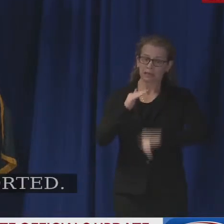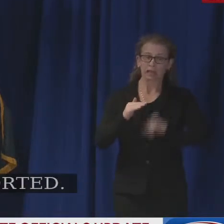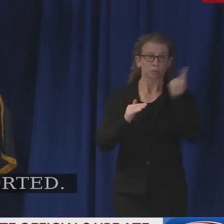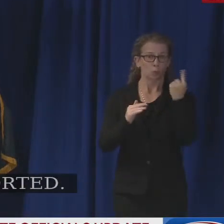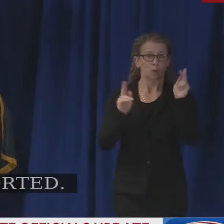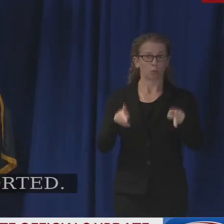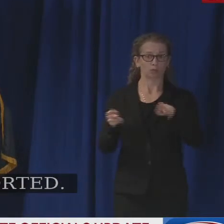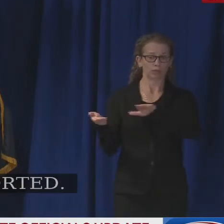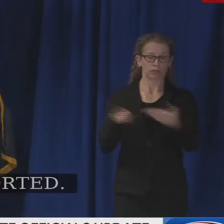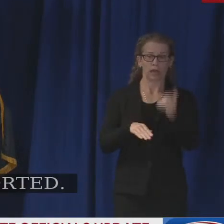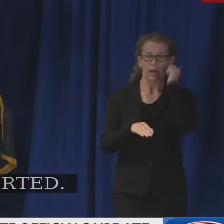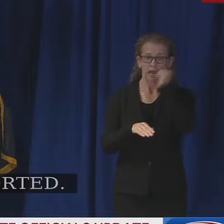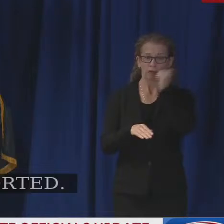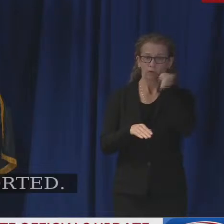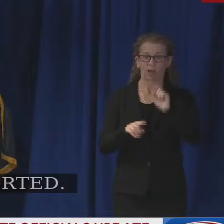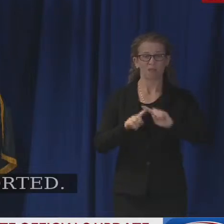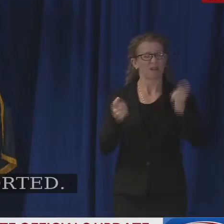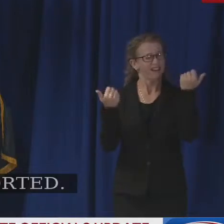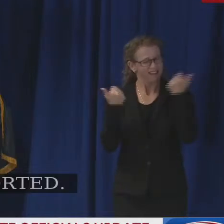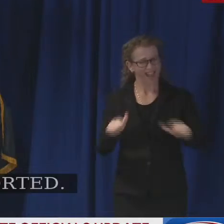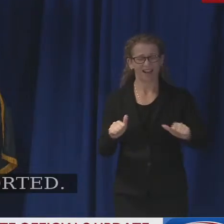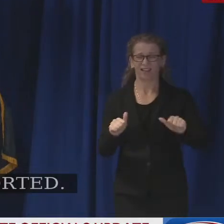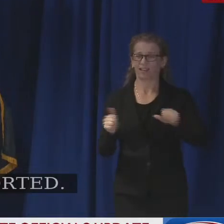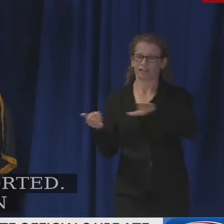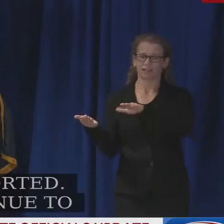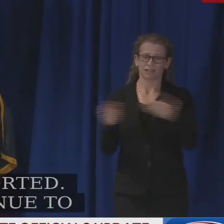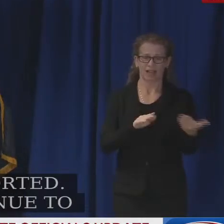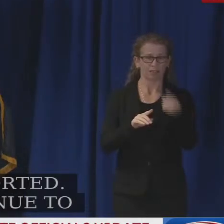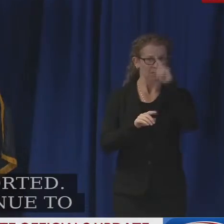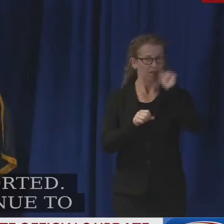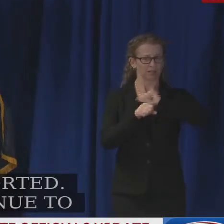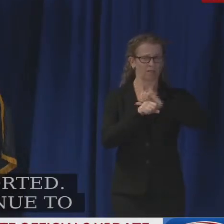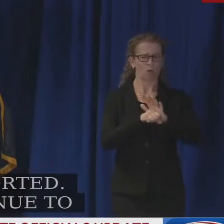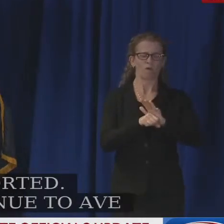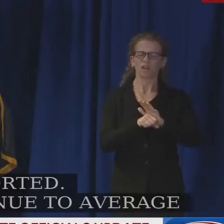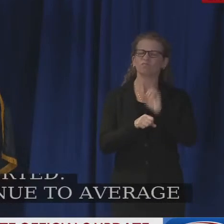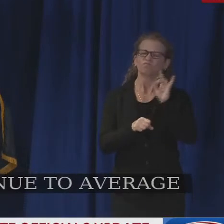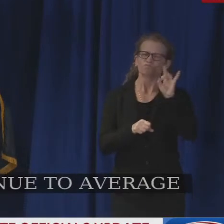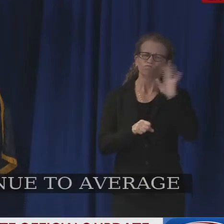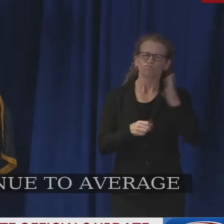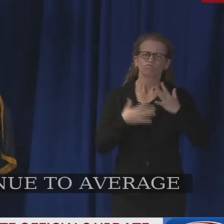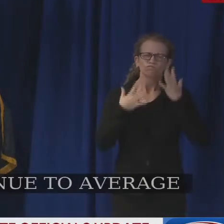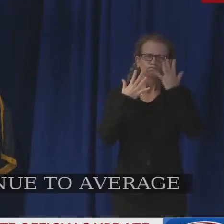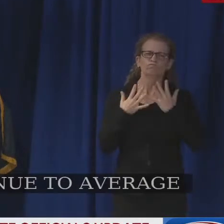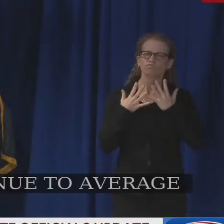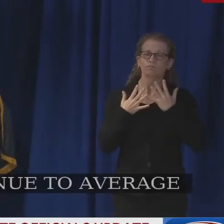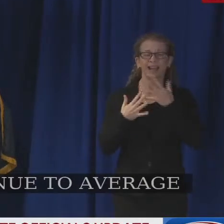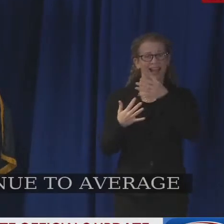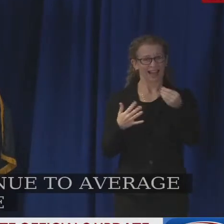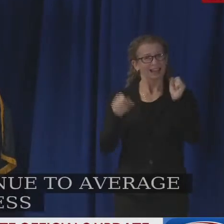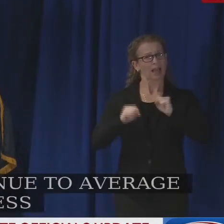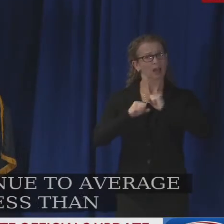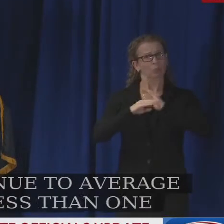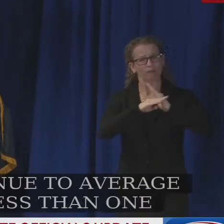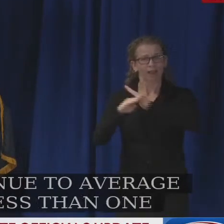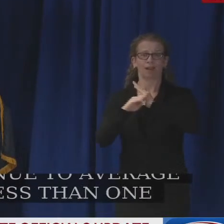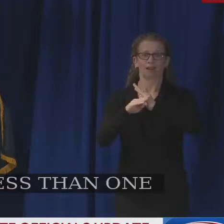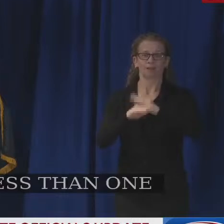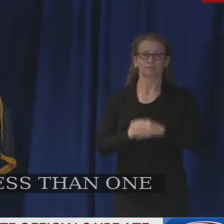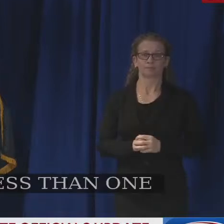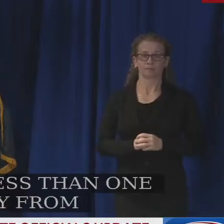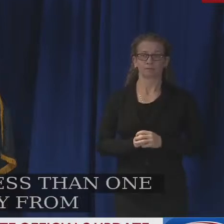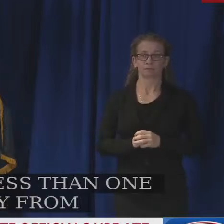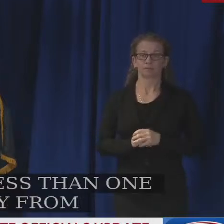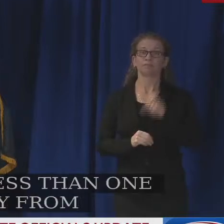related to COVID-19, any death from COVID-19 is unfortunate and preventable. As highlighted in the numbers, COVID-19